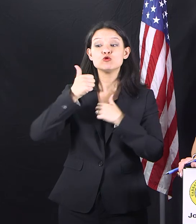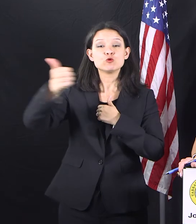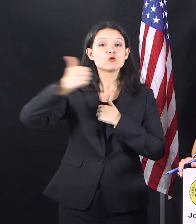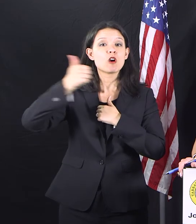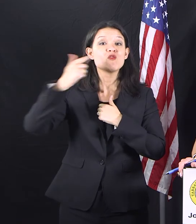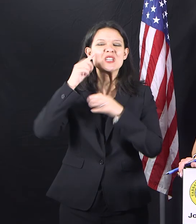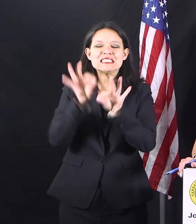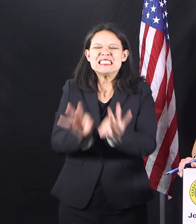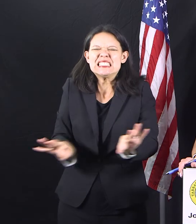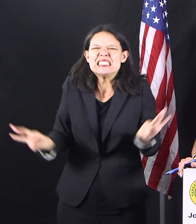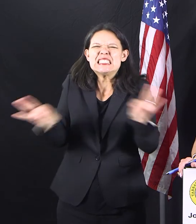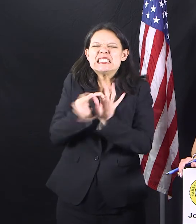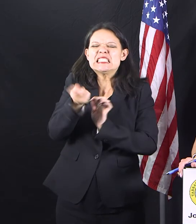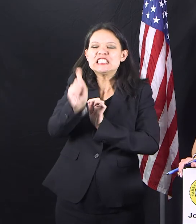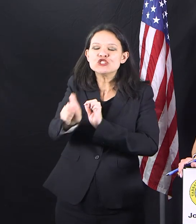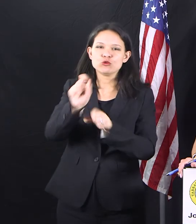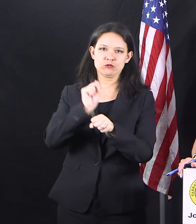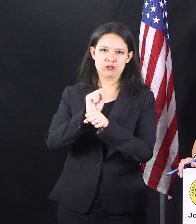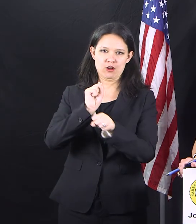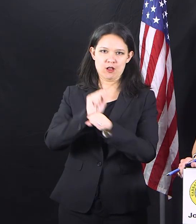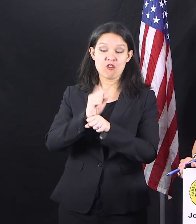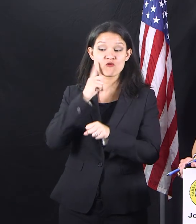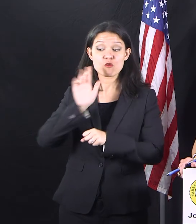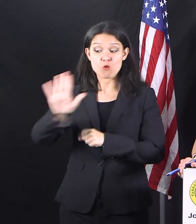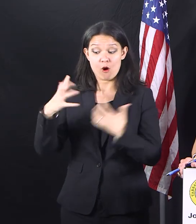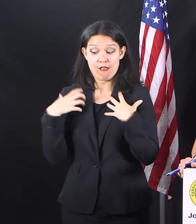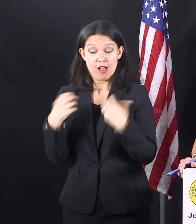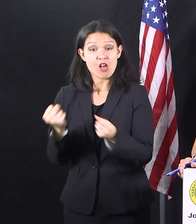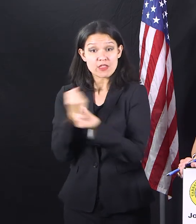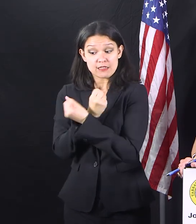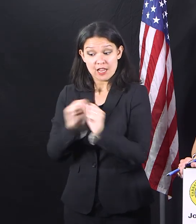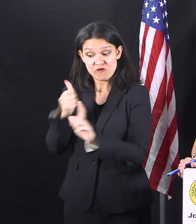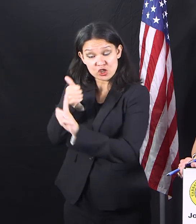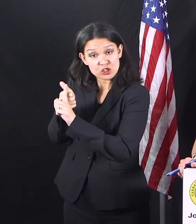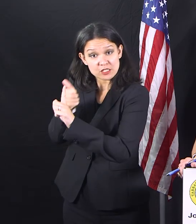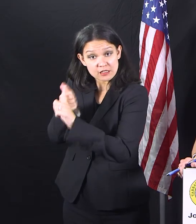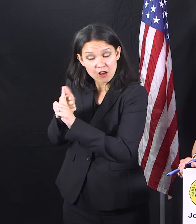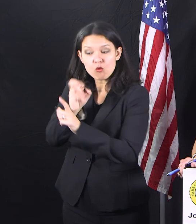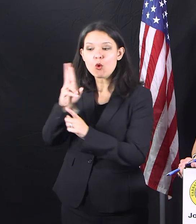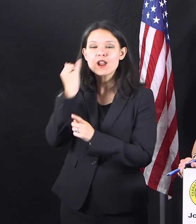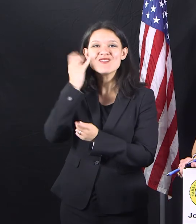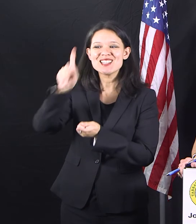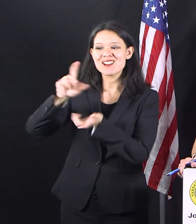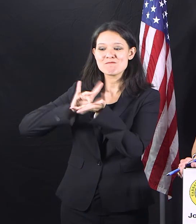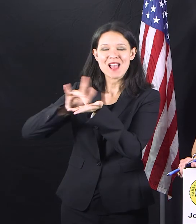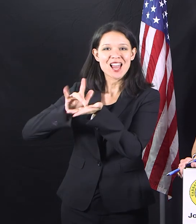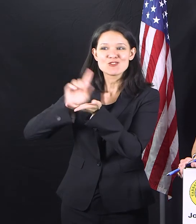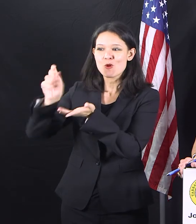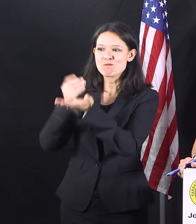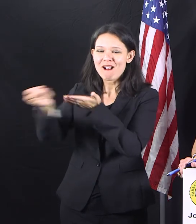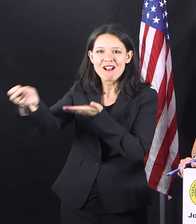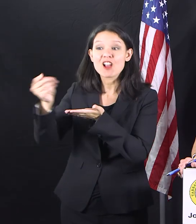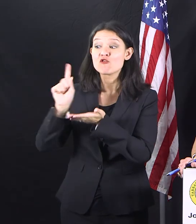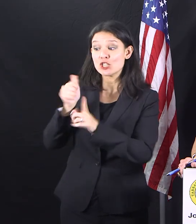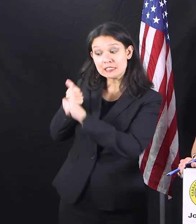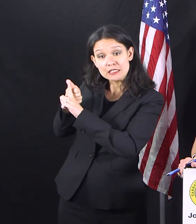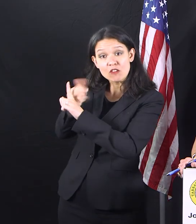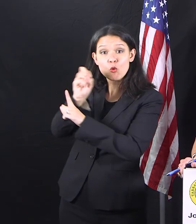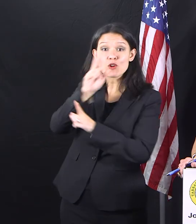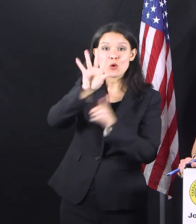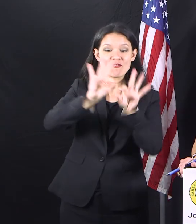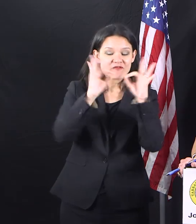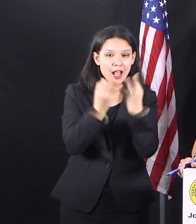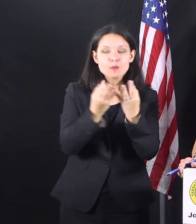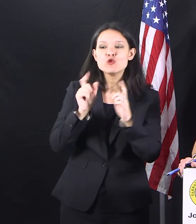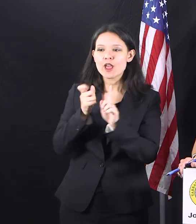for health and safety for yourself, or for medicine for yourself or your relatives. And that means you can get out and